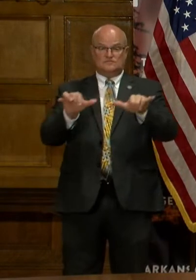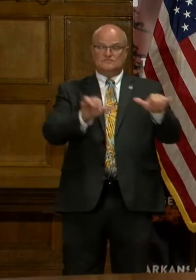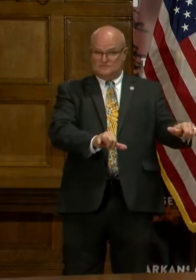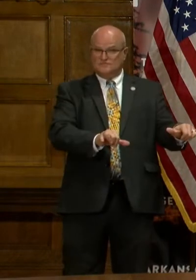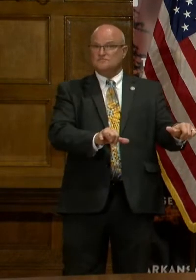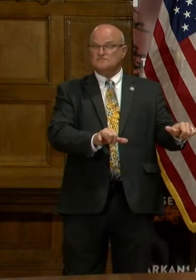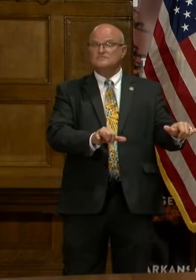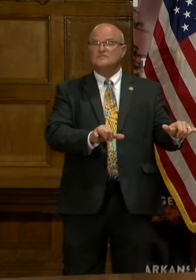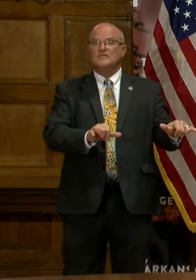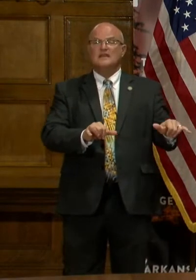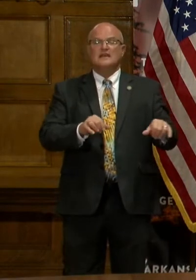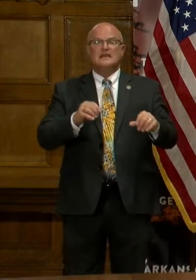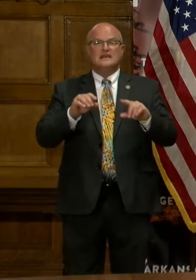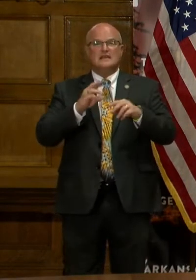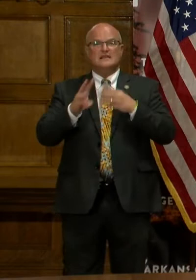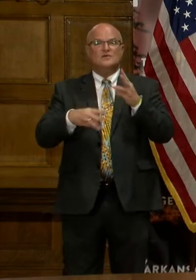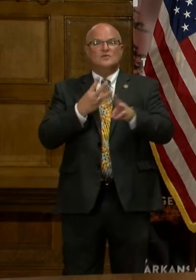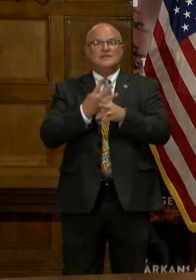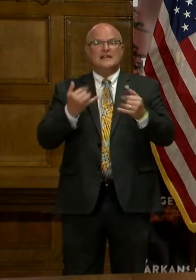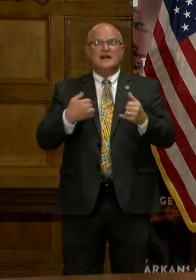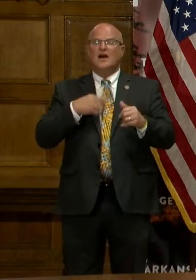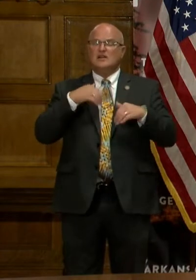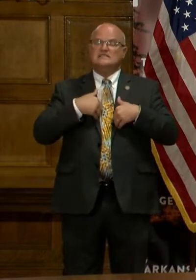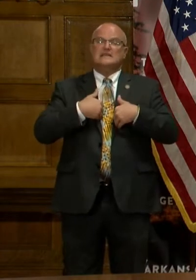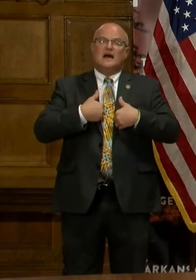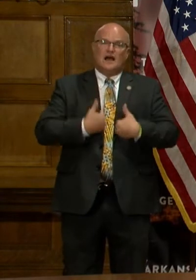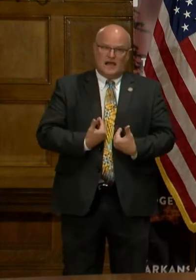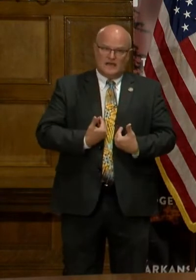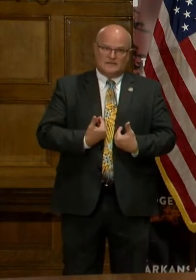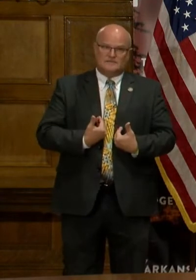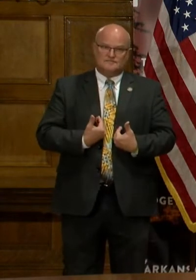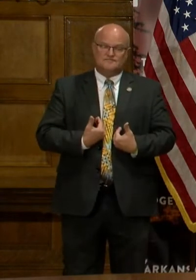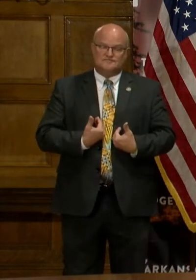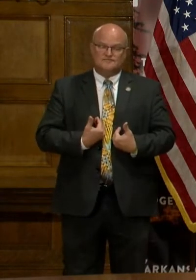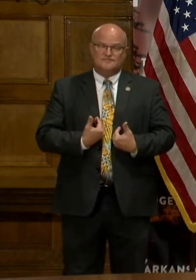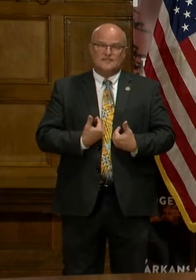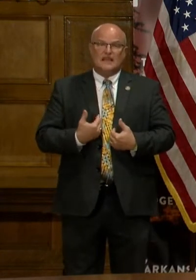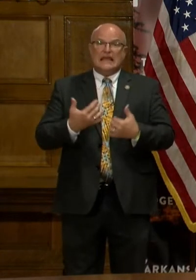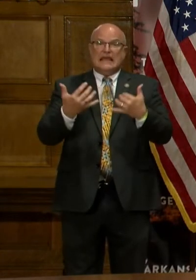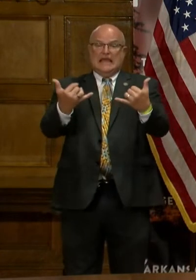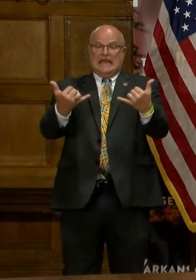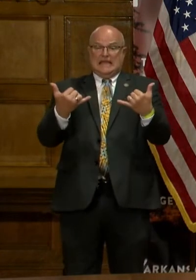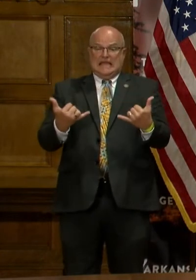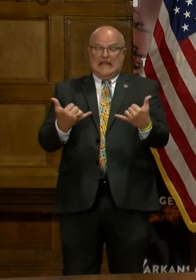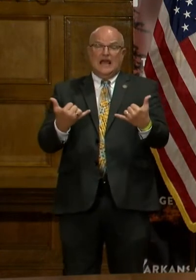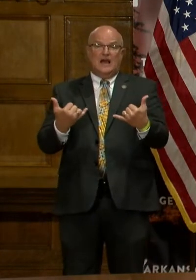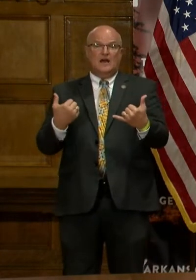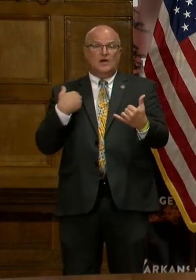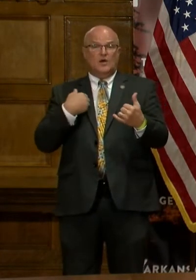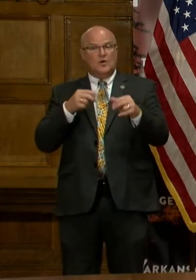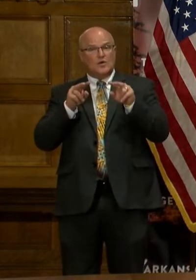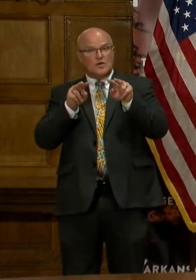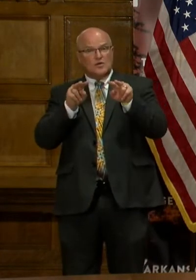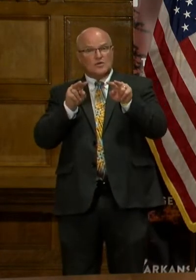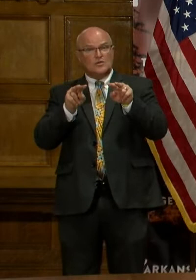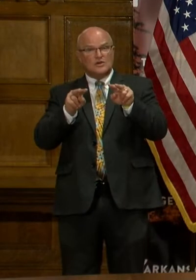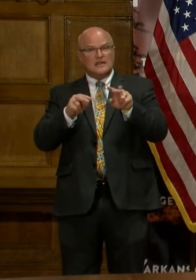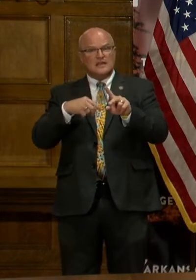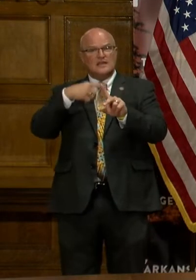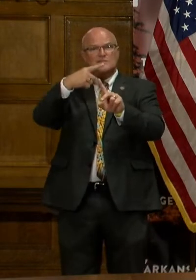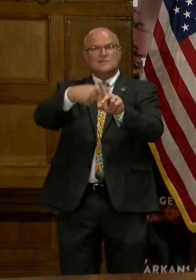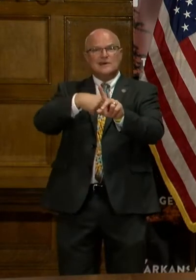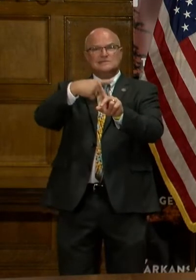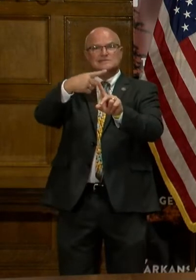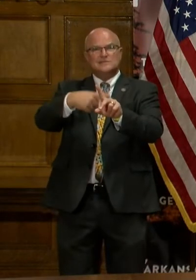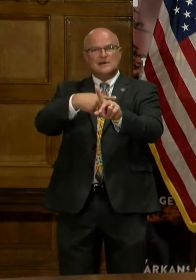all organizations in society, are tired and fatigued. And now we're looking at months and